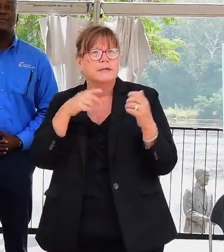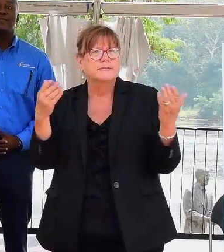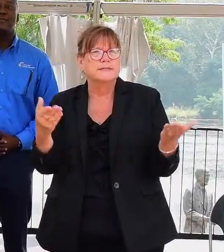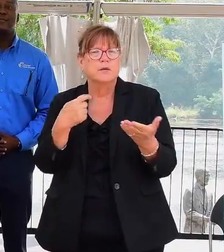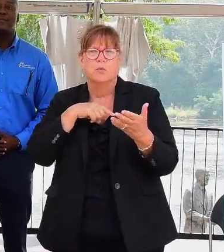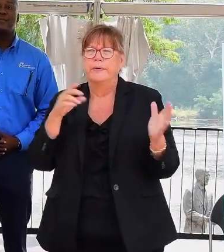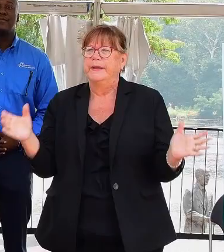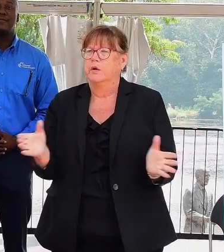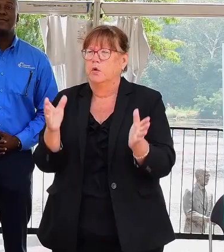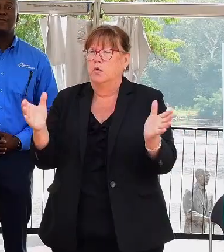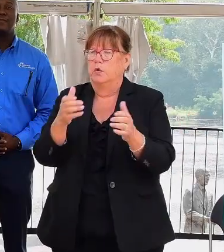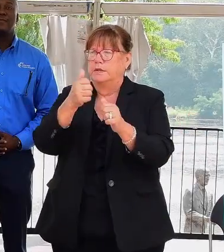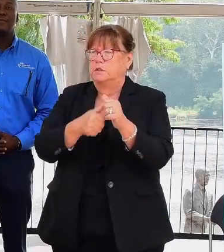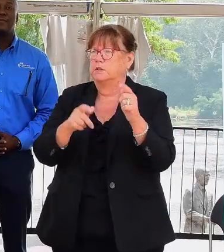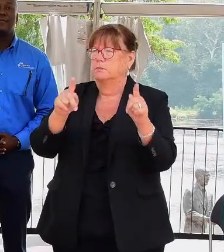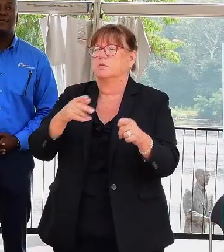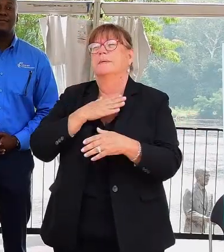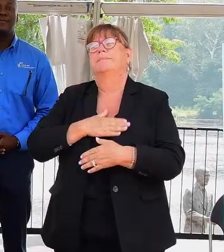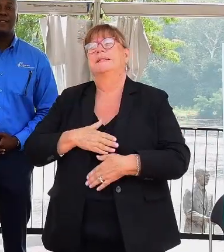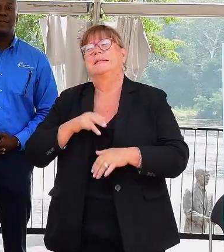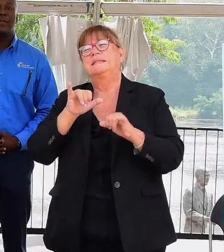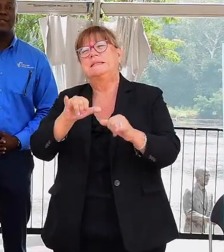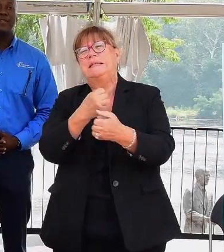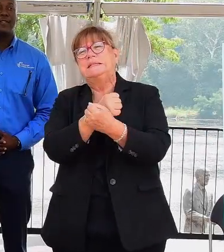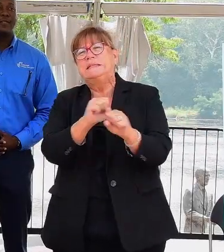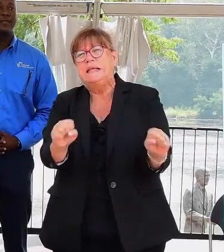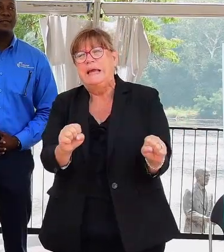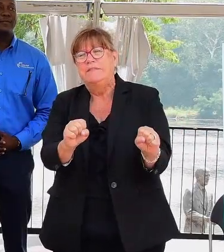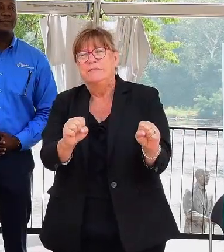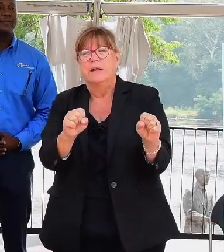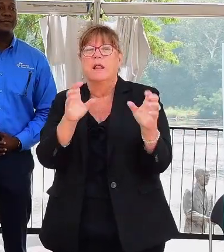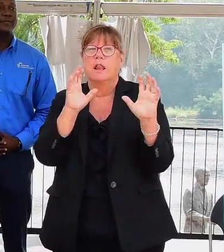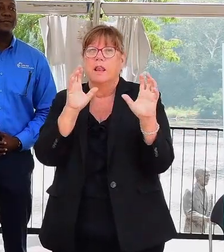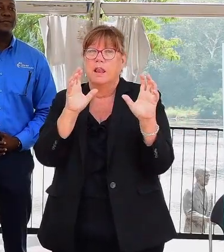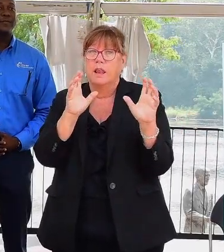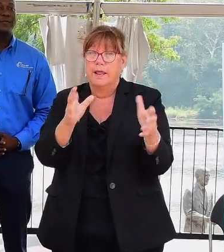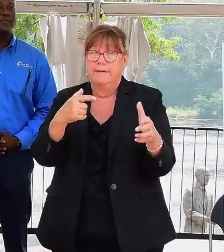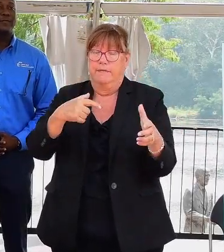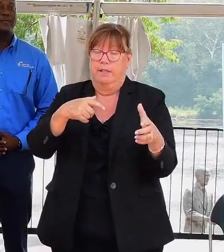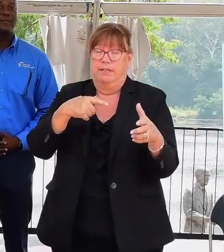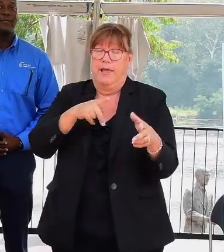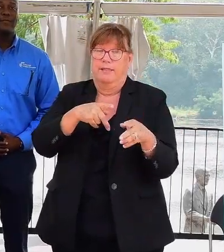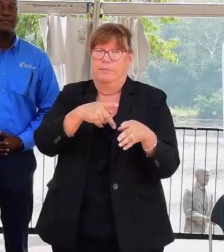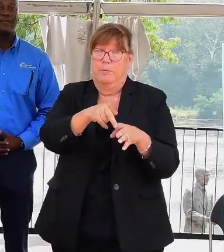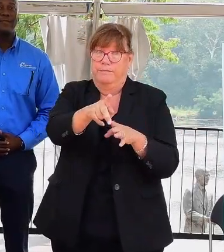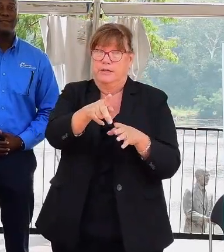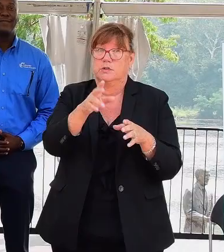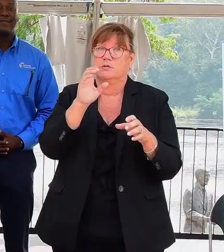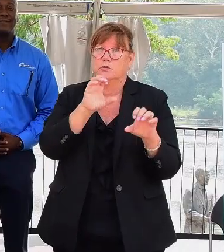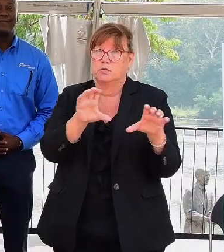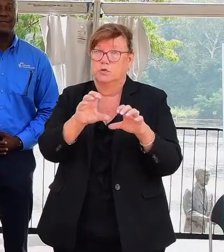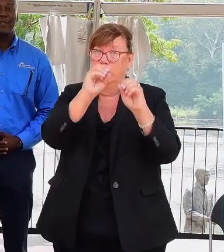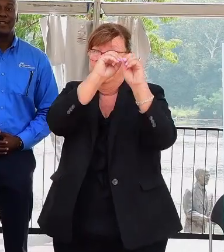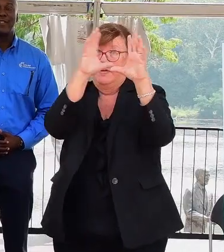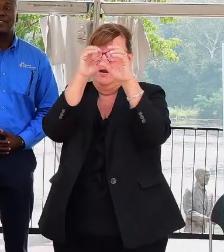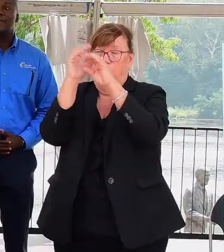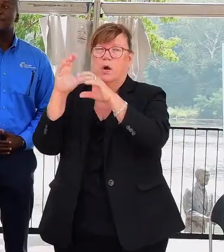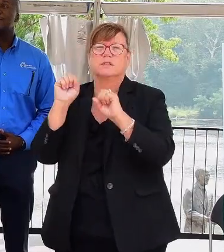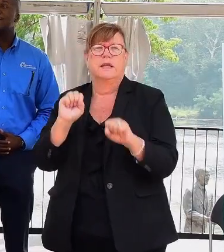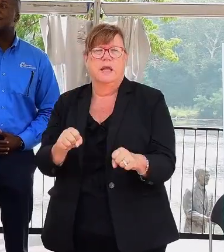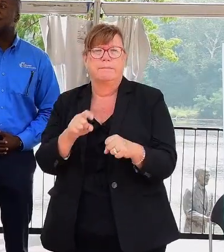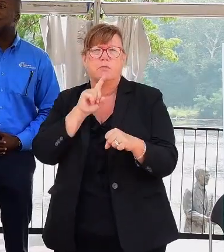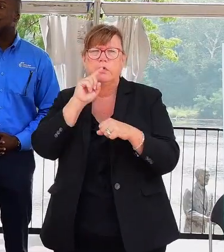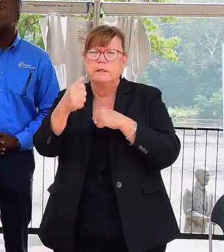we're encouraging everybody to please stay safe and leave the fireworks to the professionals this 4th of July. Fireworks can be